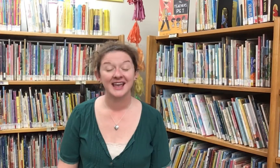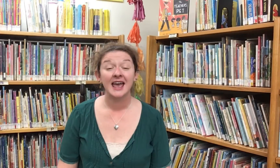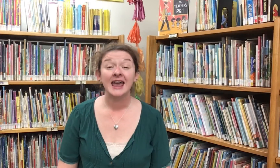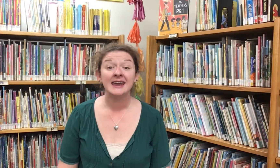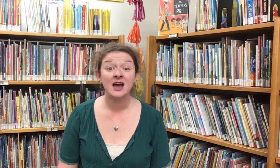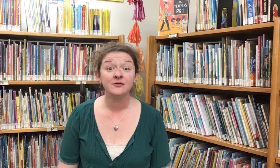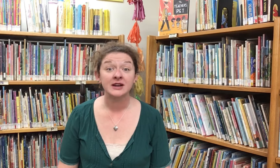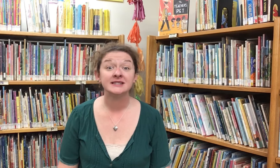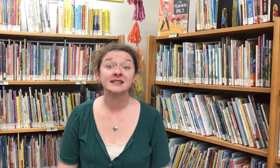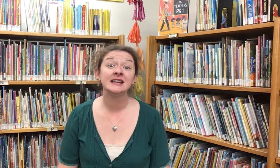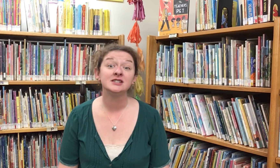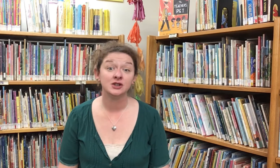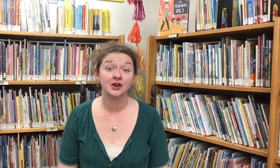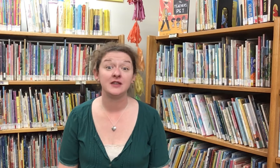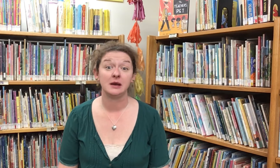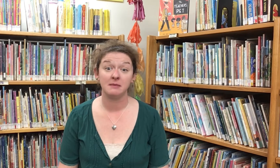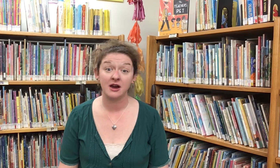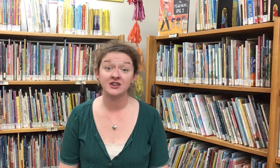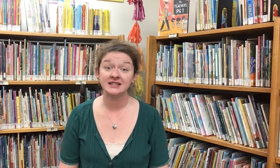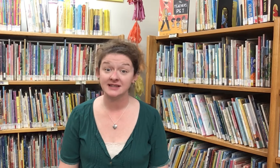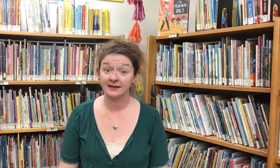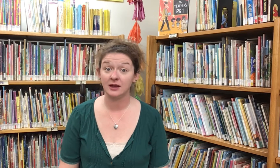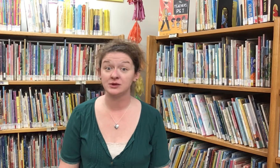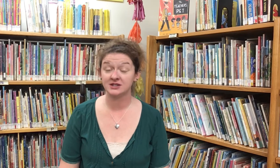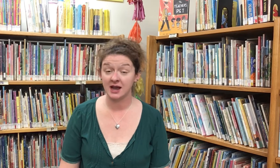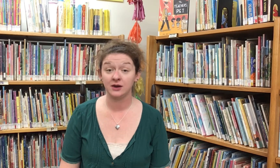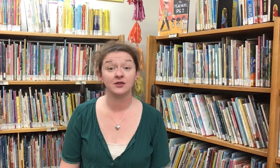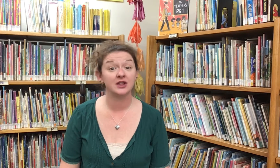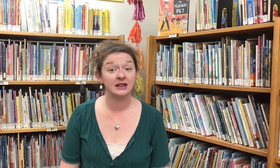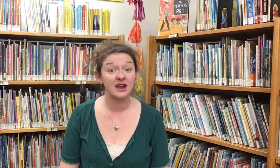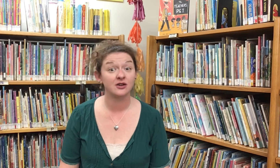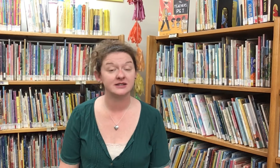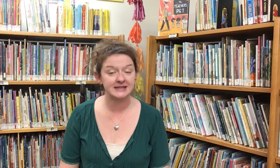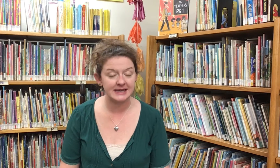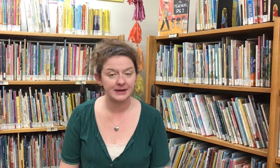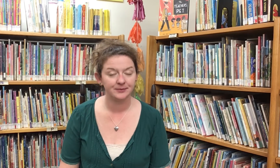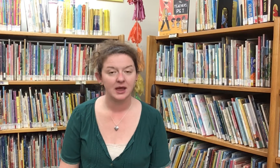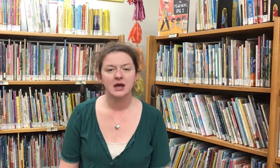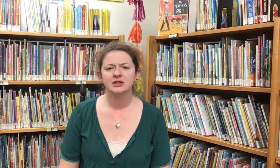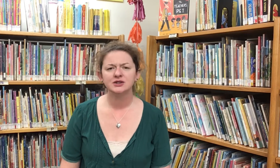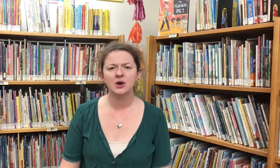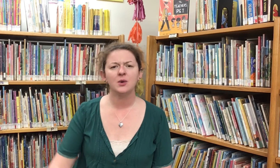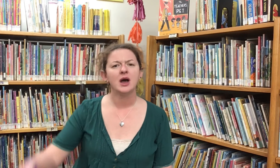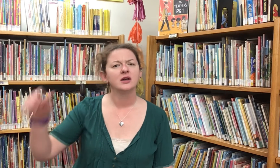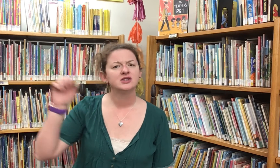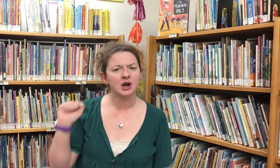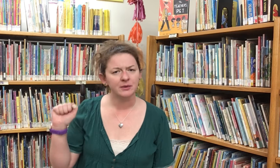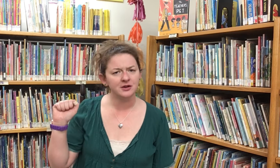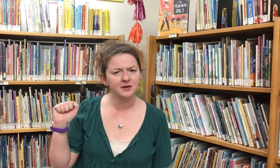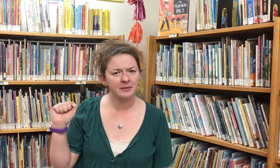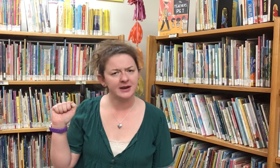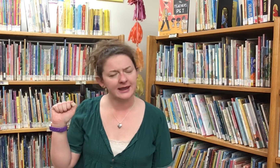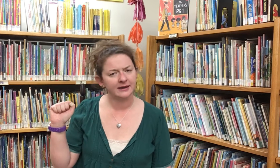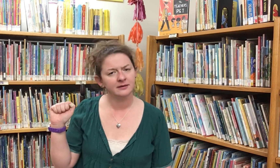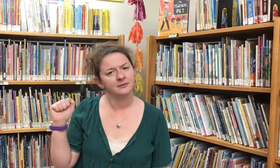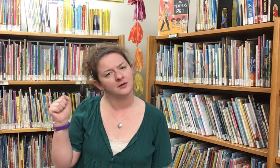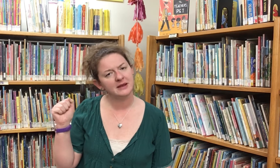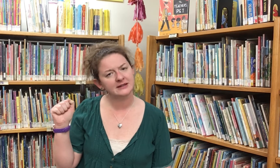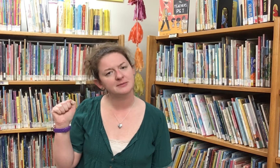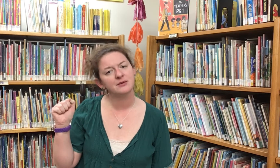And now, friends, let's learn the American Sign Language sign for the letter T. So, start with your dominant hand. For me, that's my right